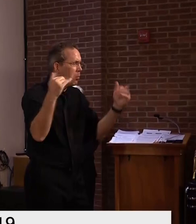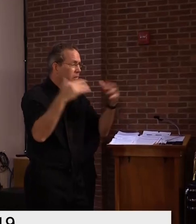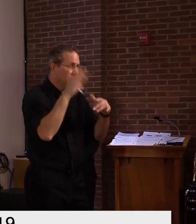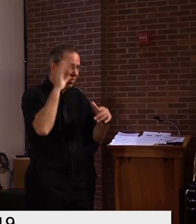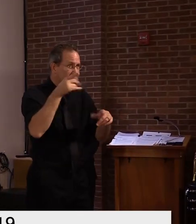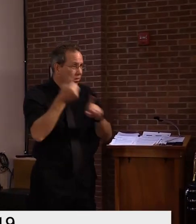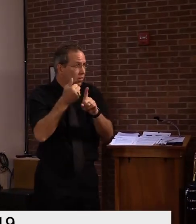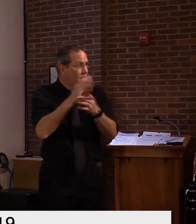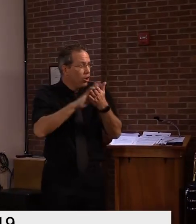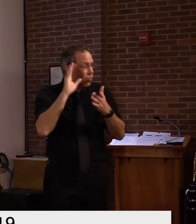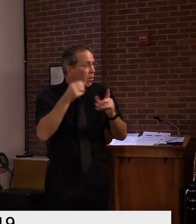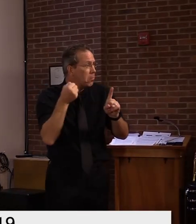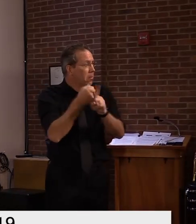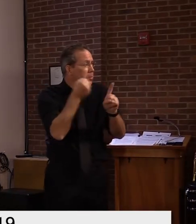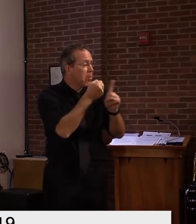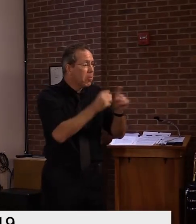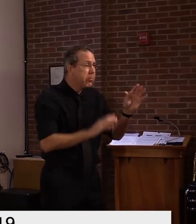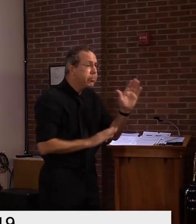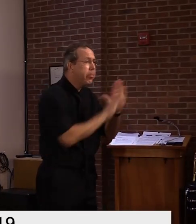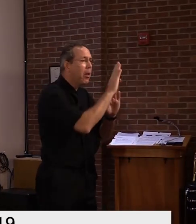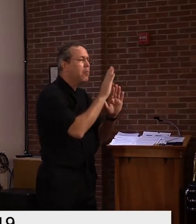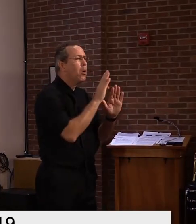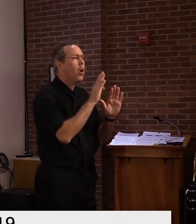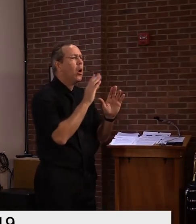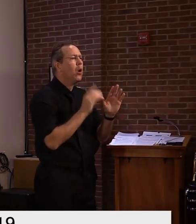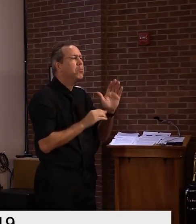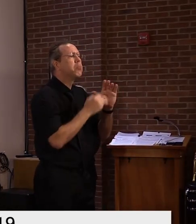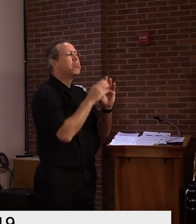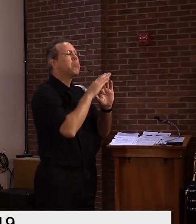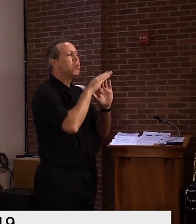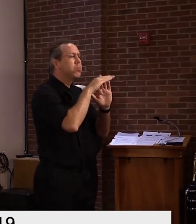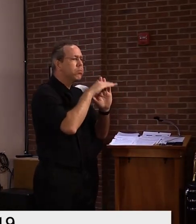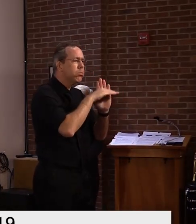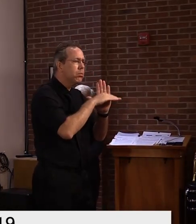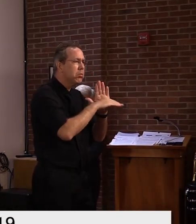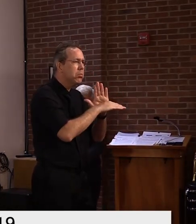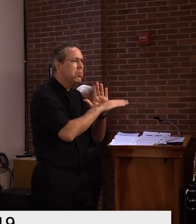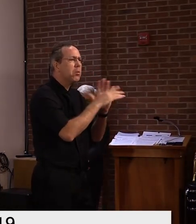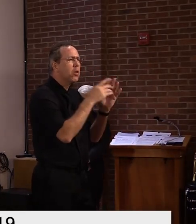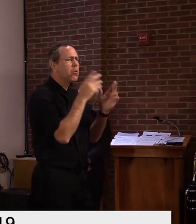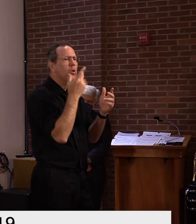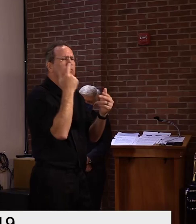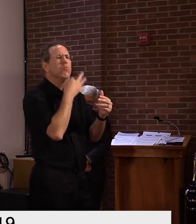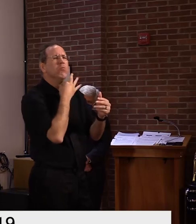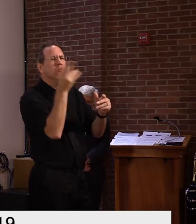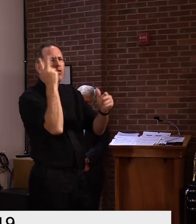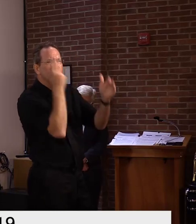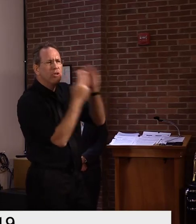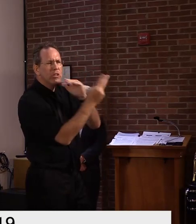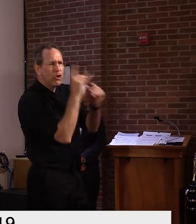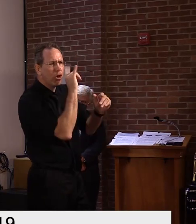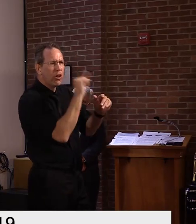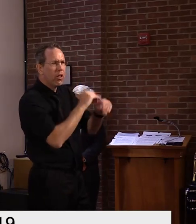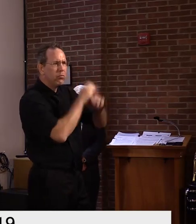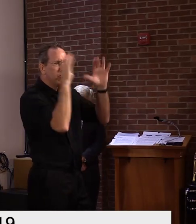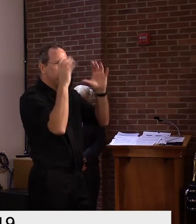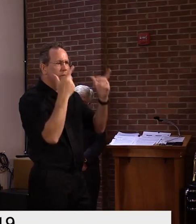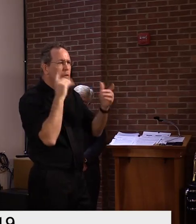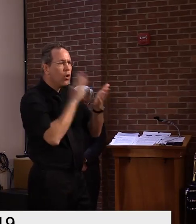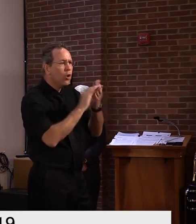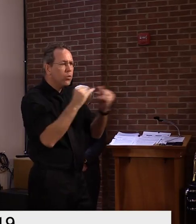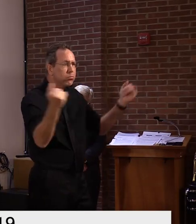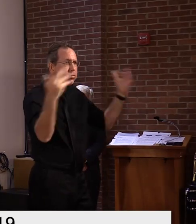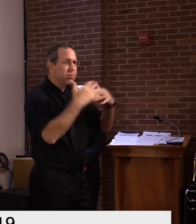rise in the number of cases as long as the schools are in session. No, thanks for that question. That's a great question.